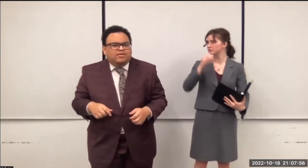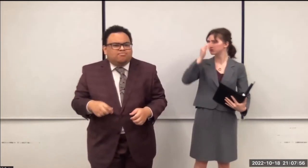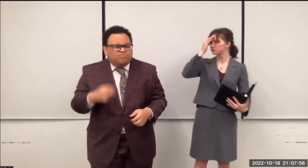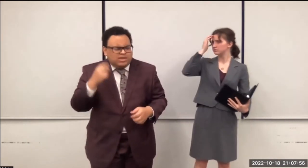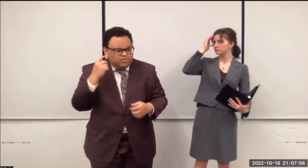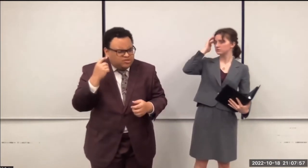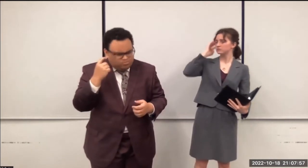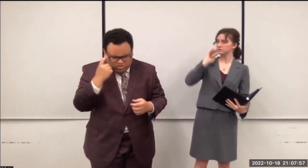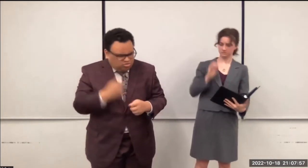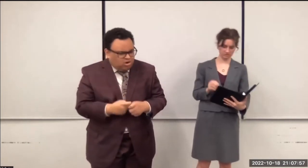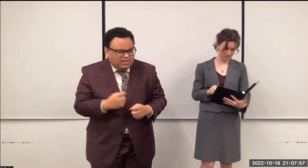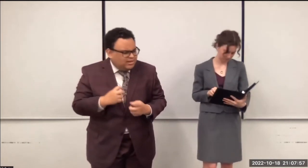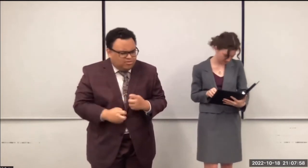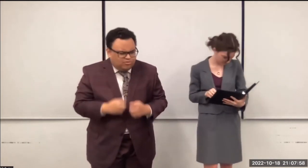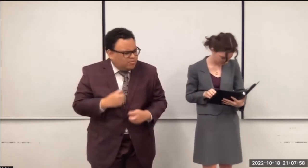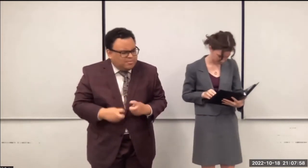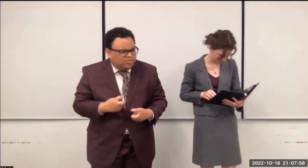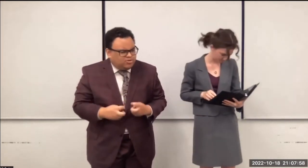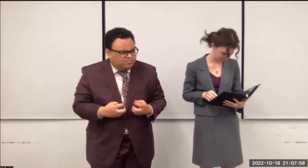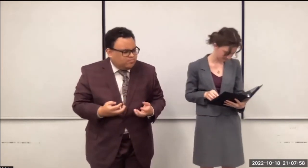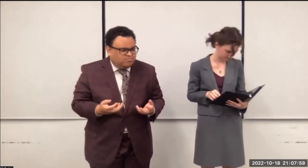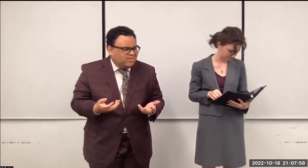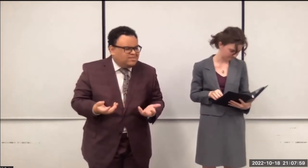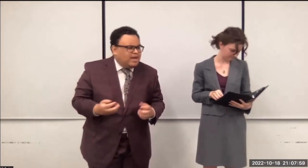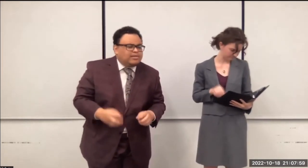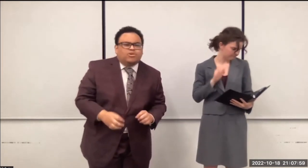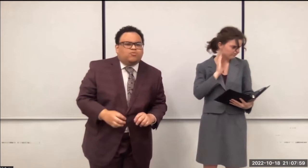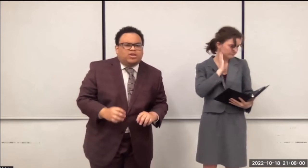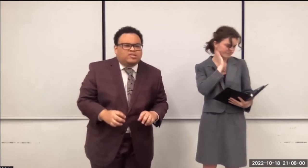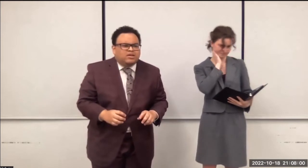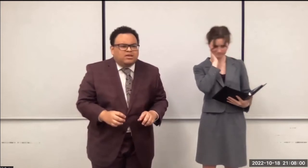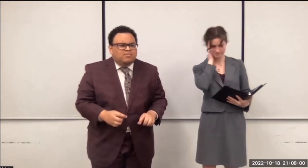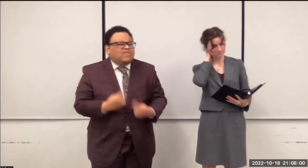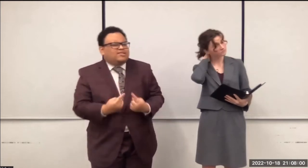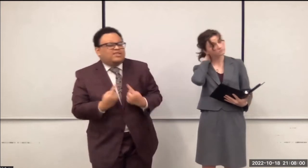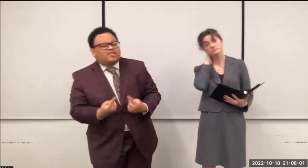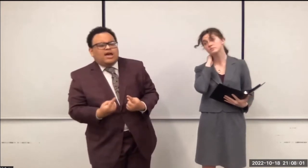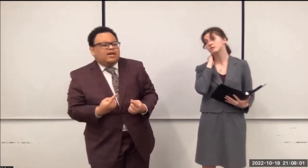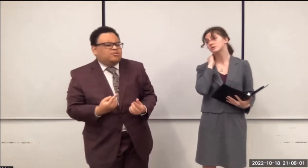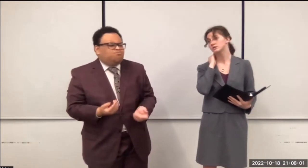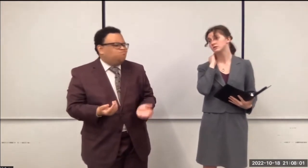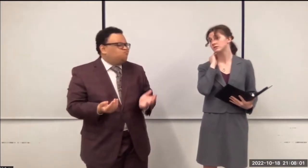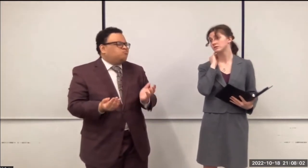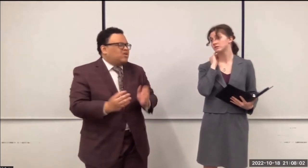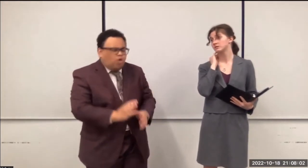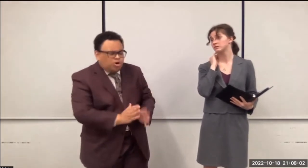He was struggling to remember exactly what it was. Next, he signed cornbread.